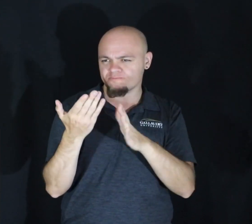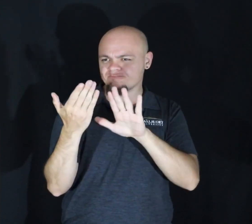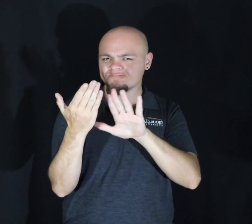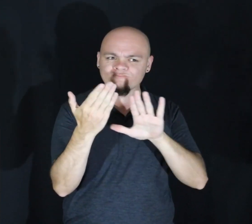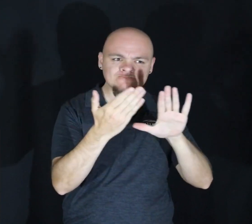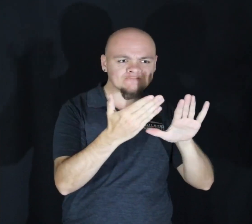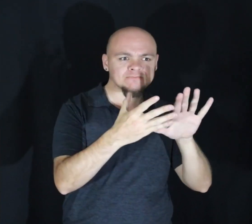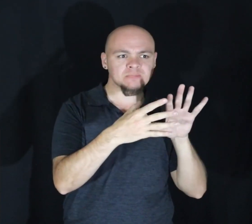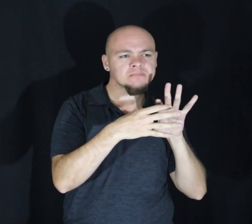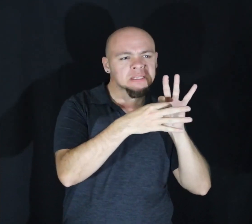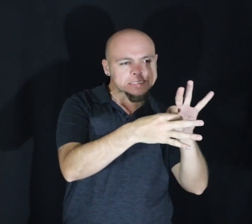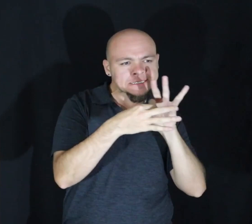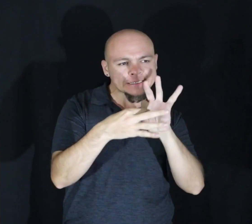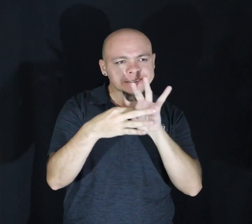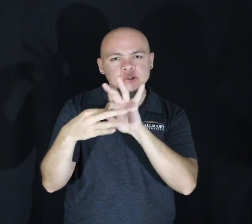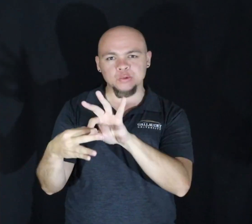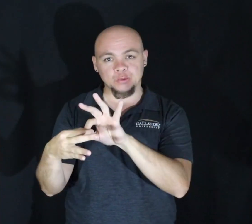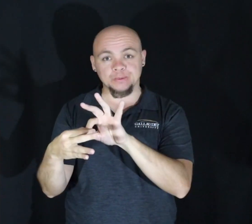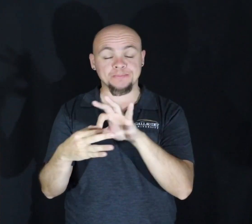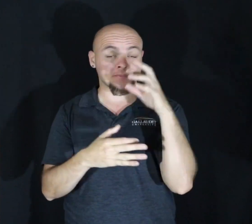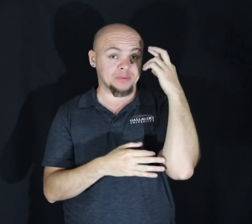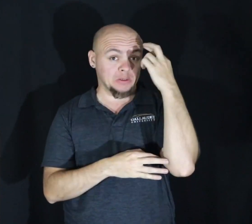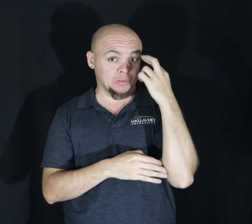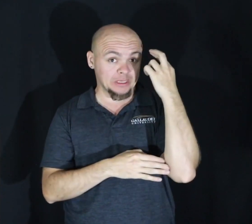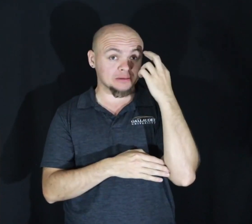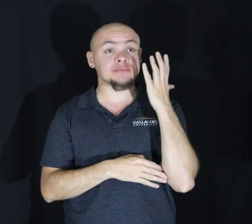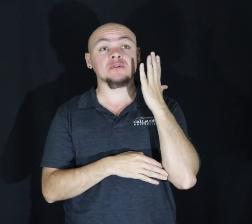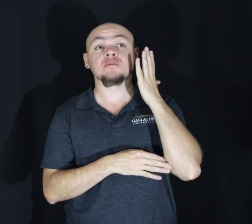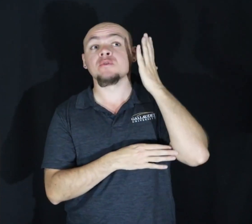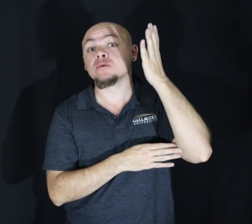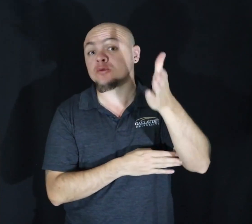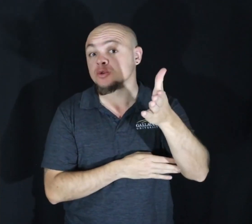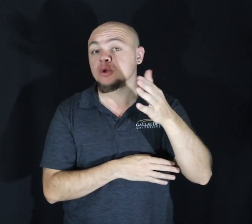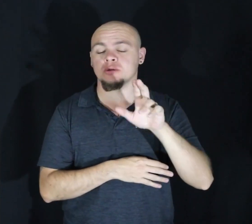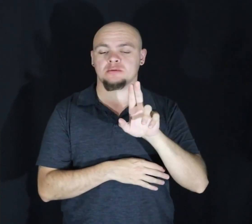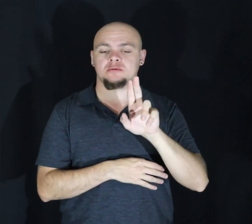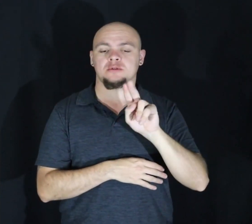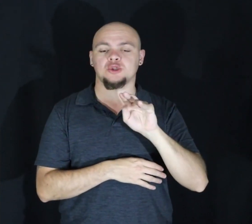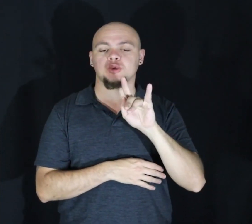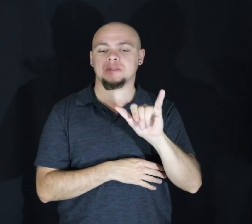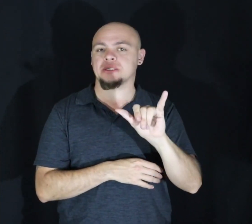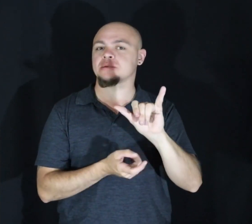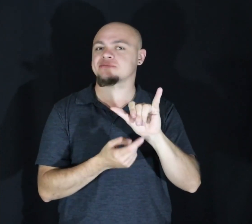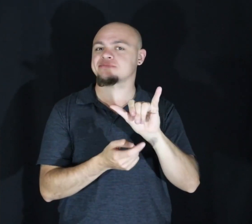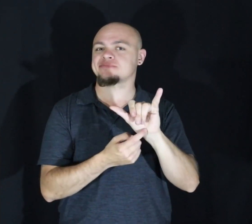another and realize that in the future, unity is going to